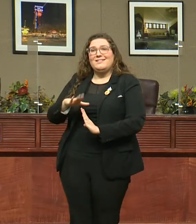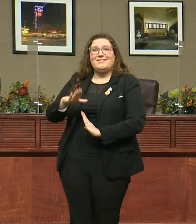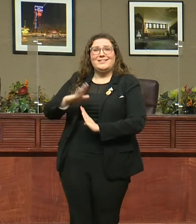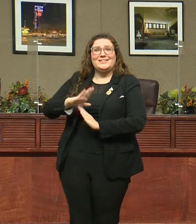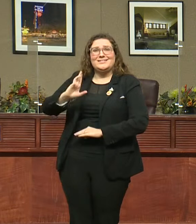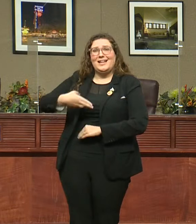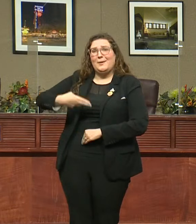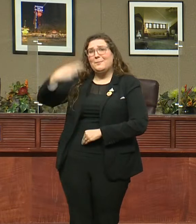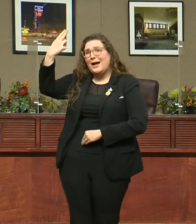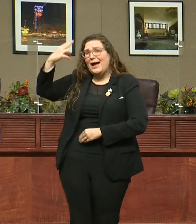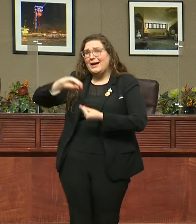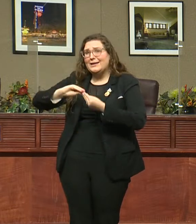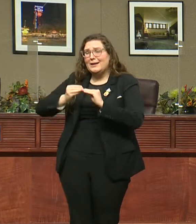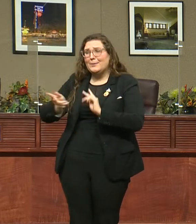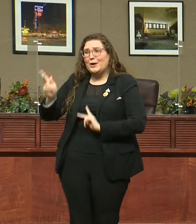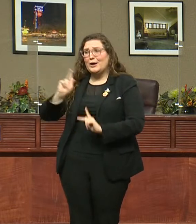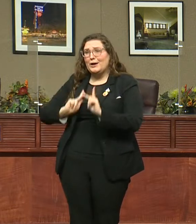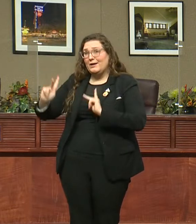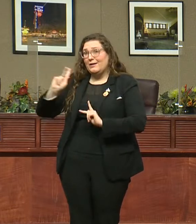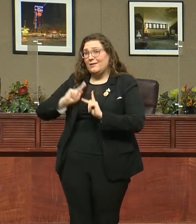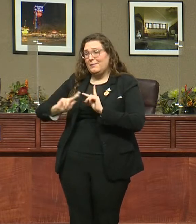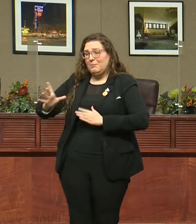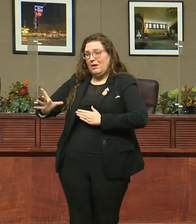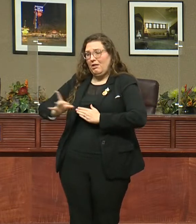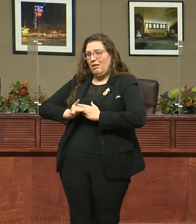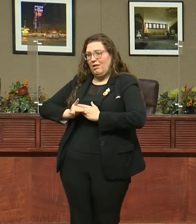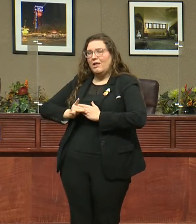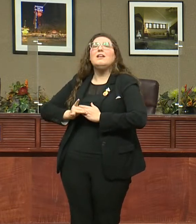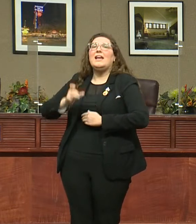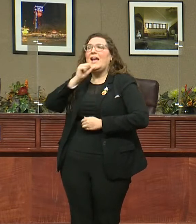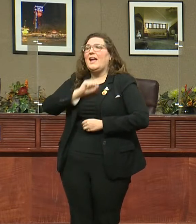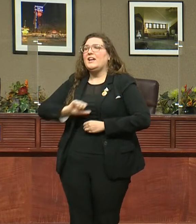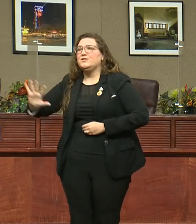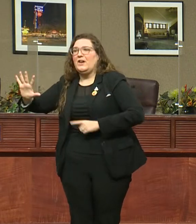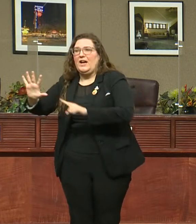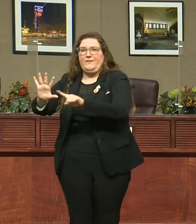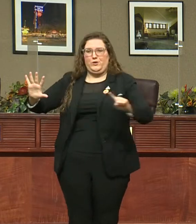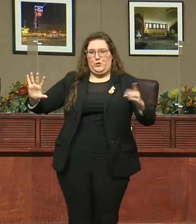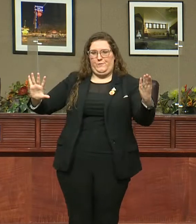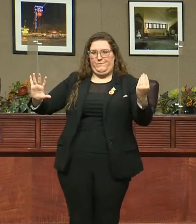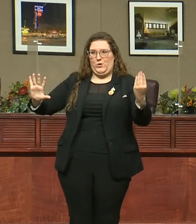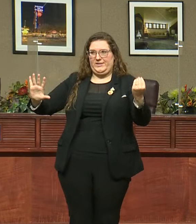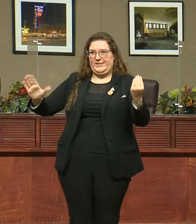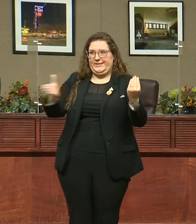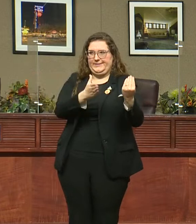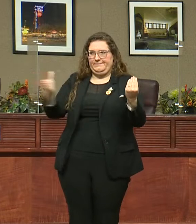positivity rate right now is between 5 to 14 years old.